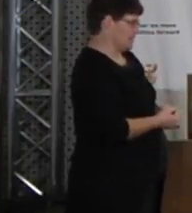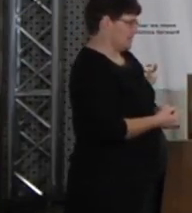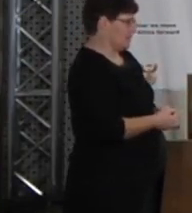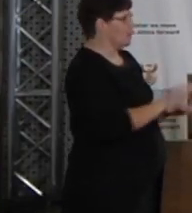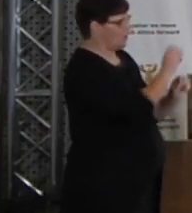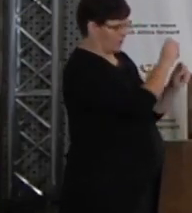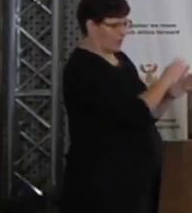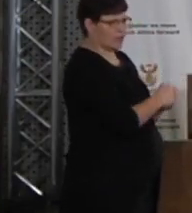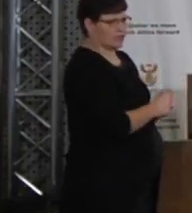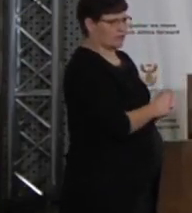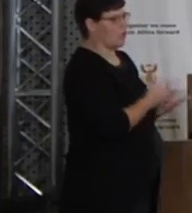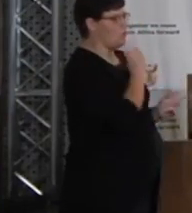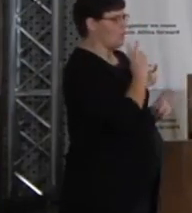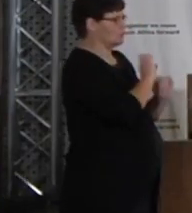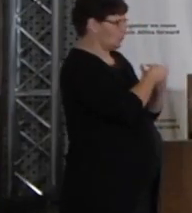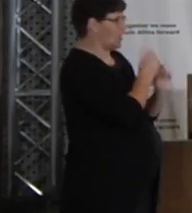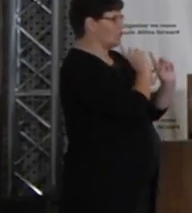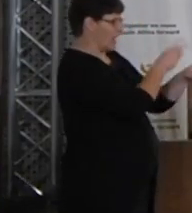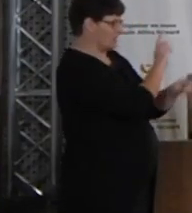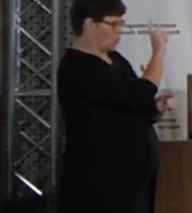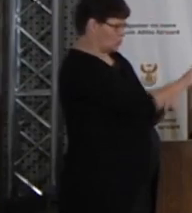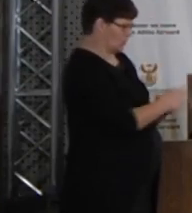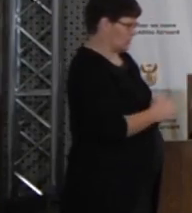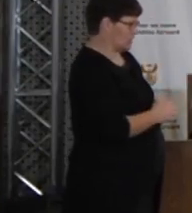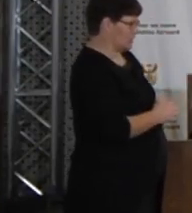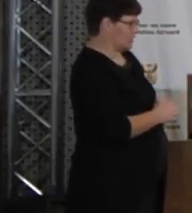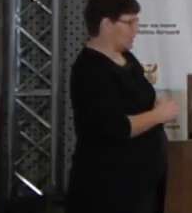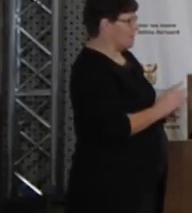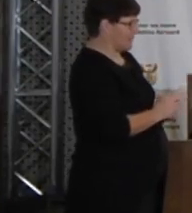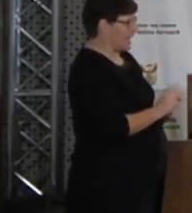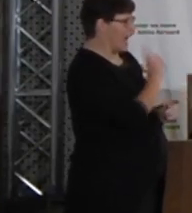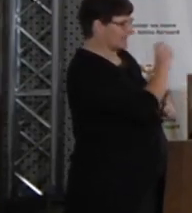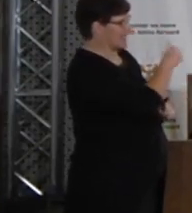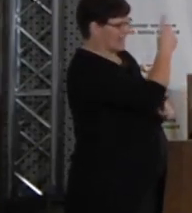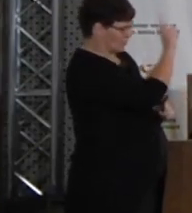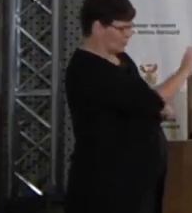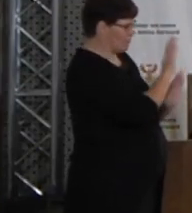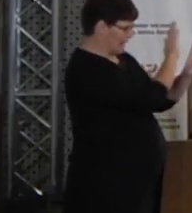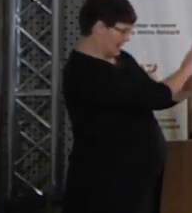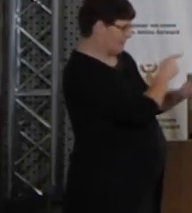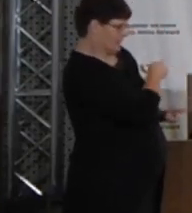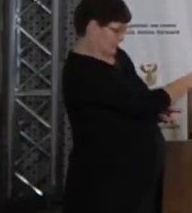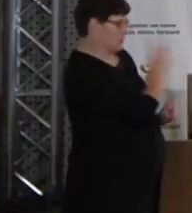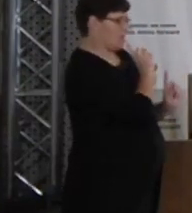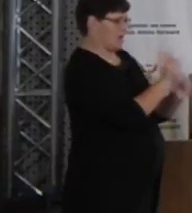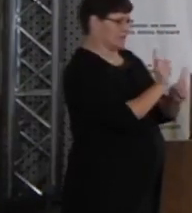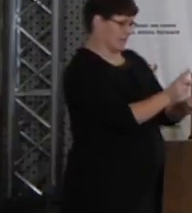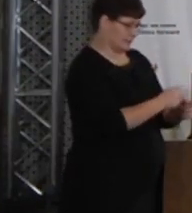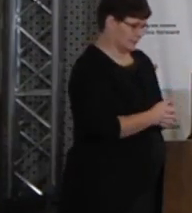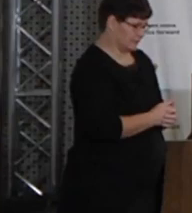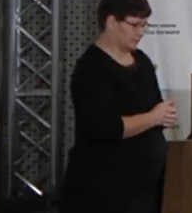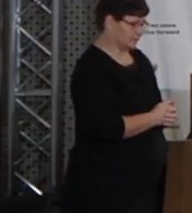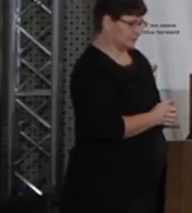Okay, thank you. We will try to answer your question, but I ask you another question, but I leave it to my colleagues. There is a